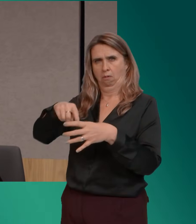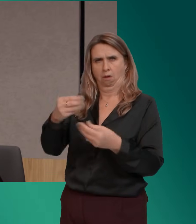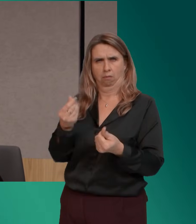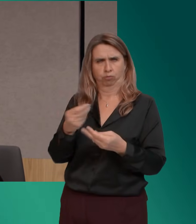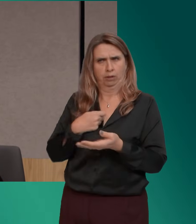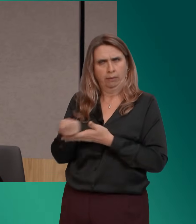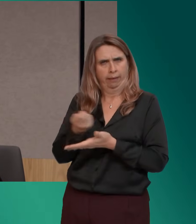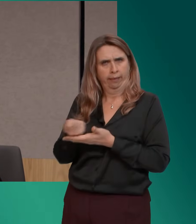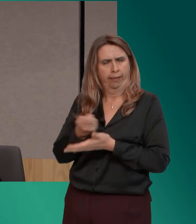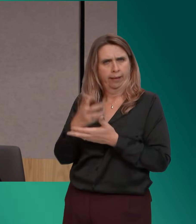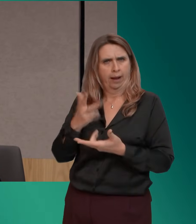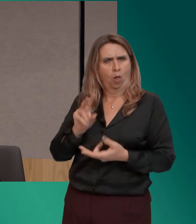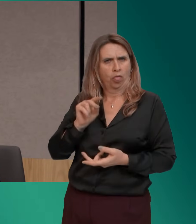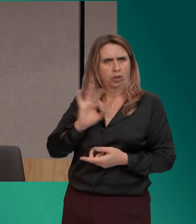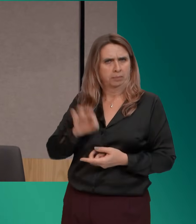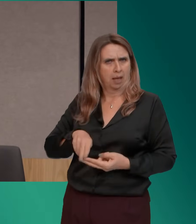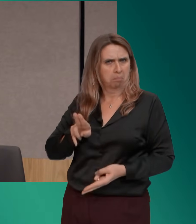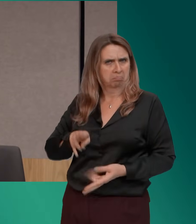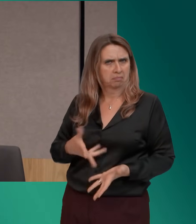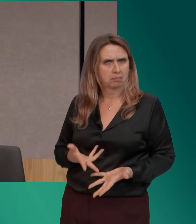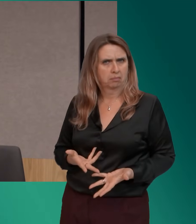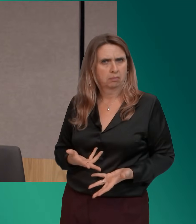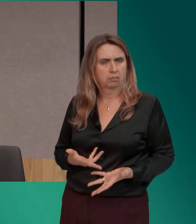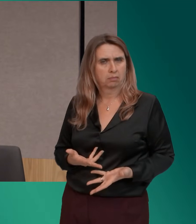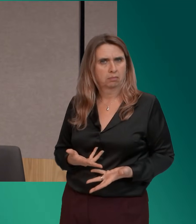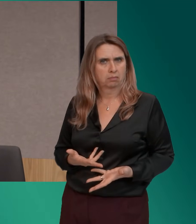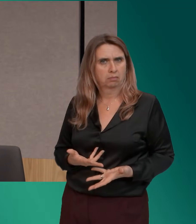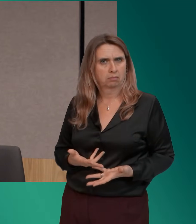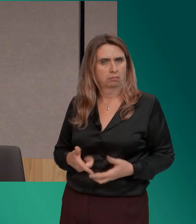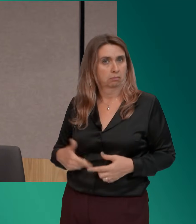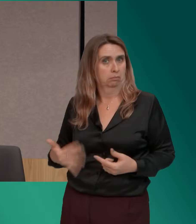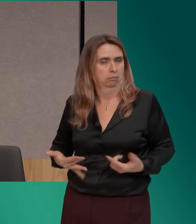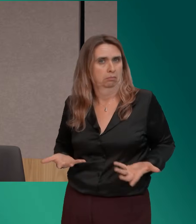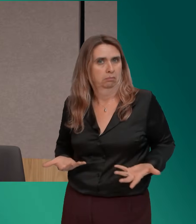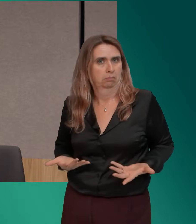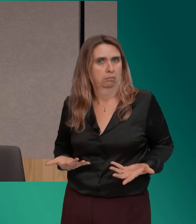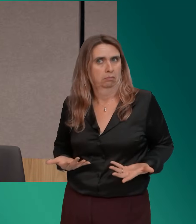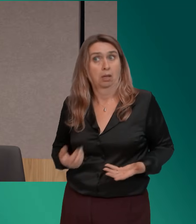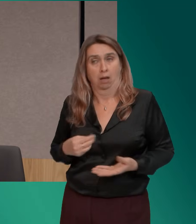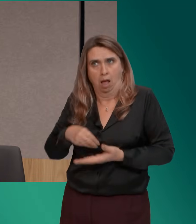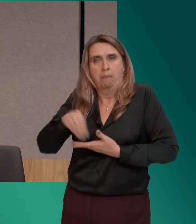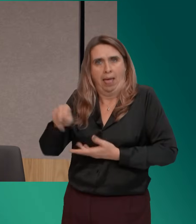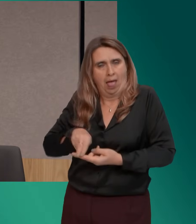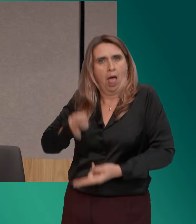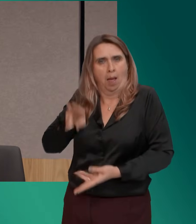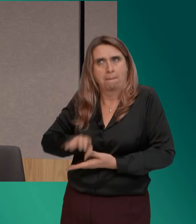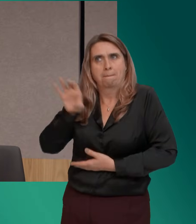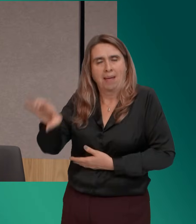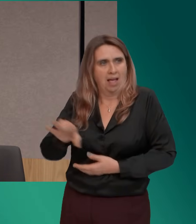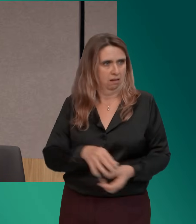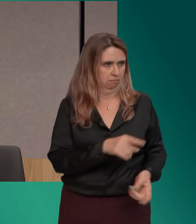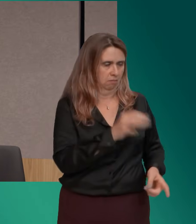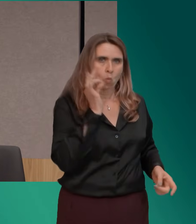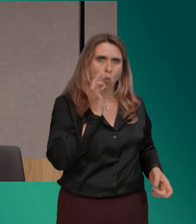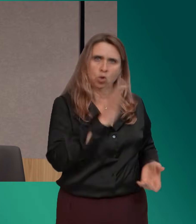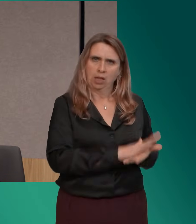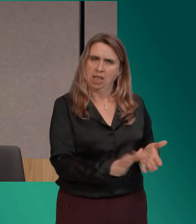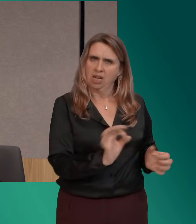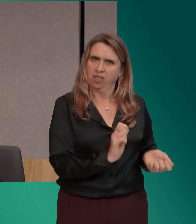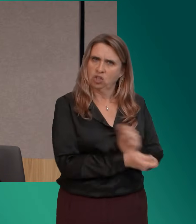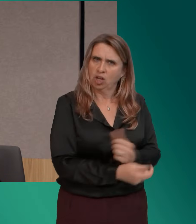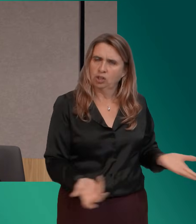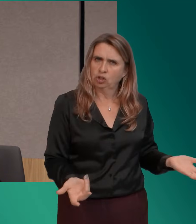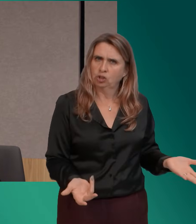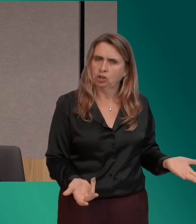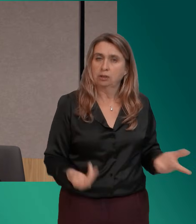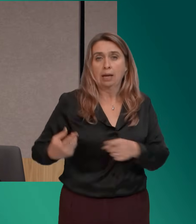by over 30%, yet this is not translated into clear improvements in water quality. England and Wales